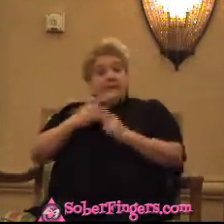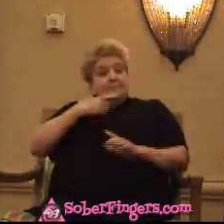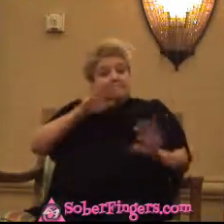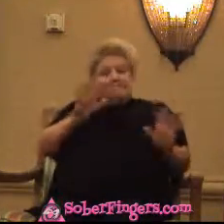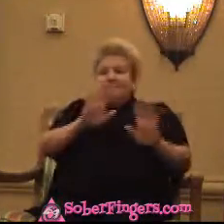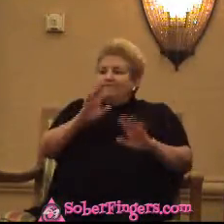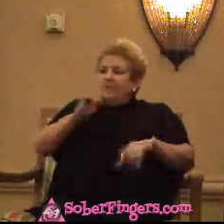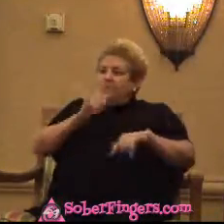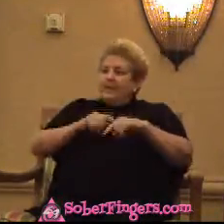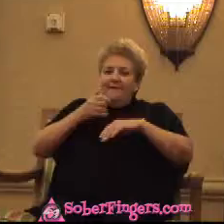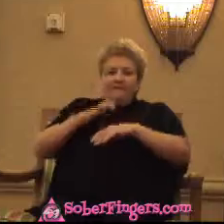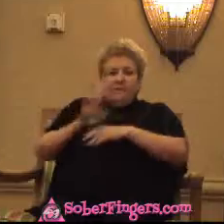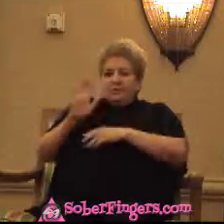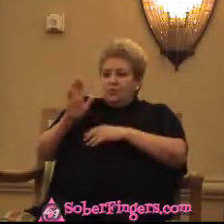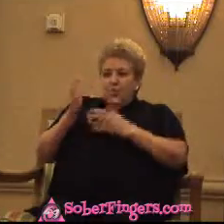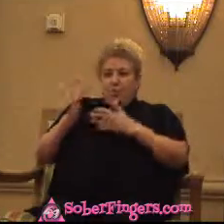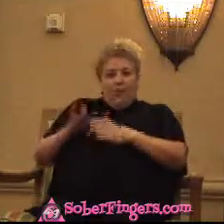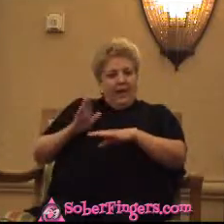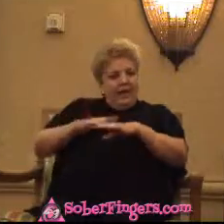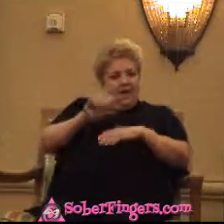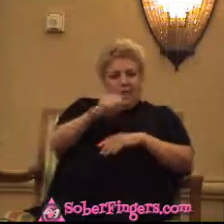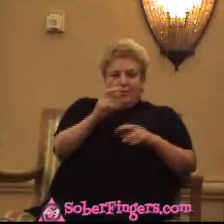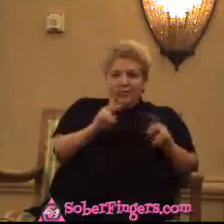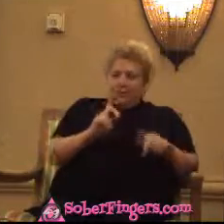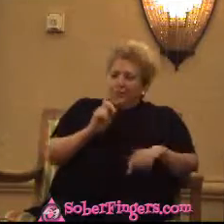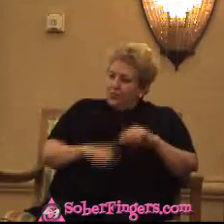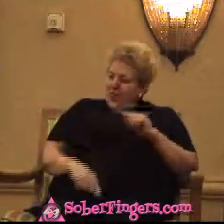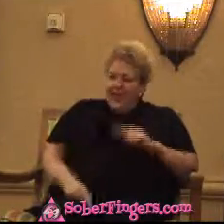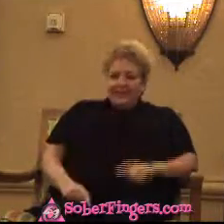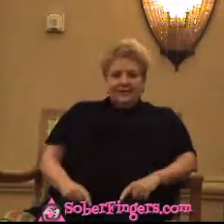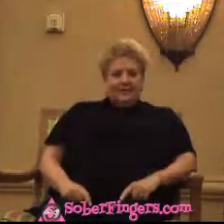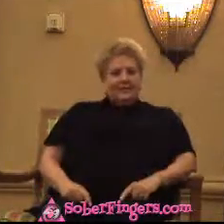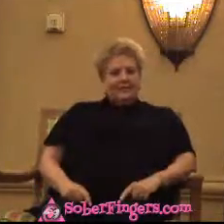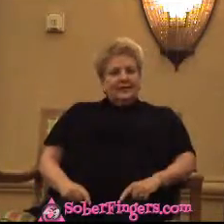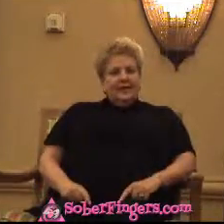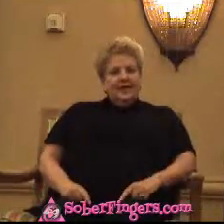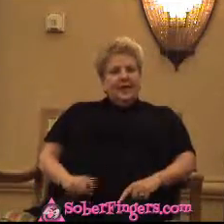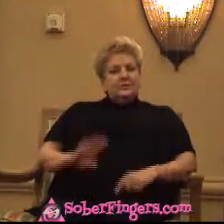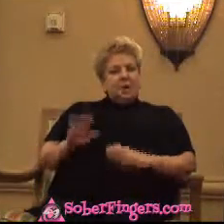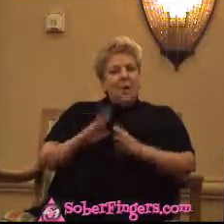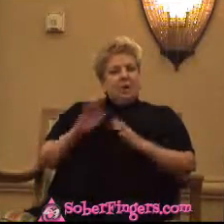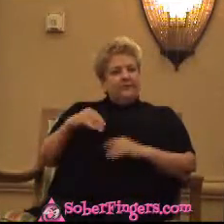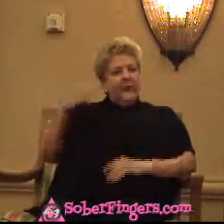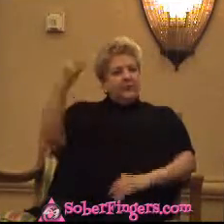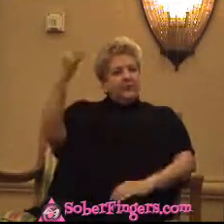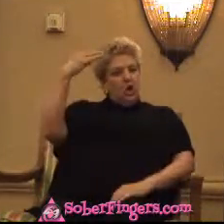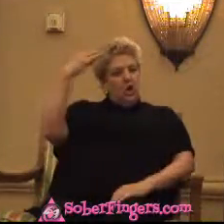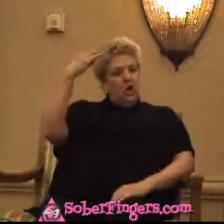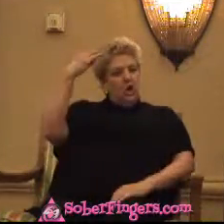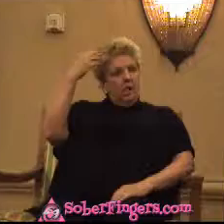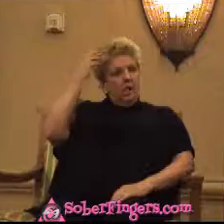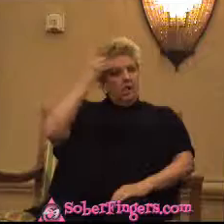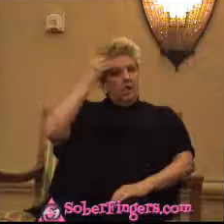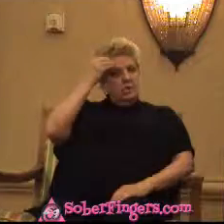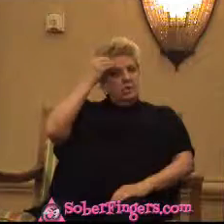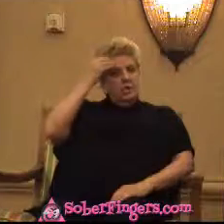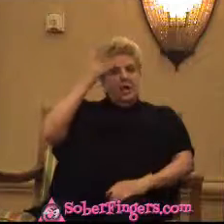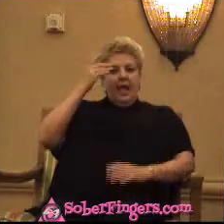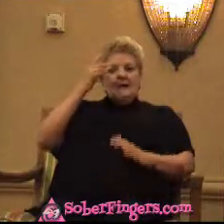people. And all these things were being put into my psyche, I guess. And I began to hopefully begin to start living